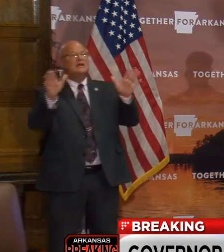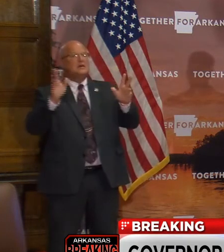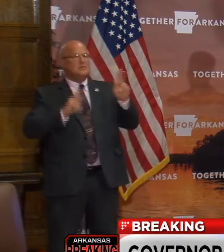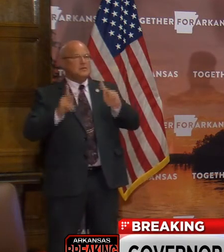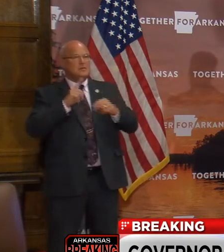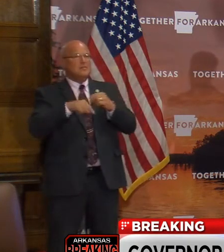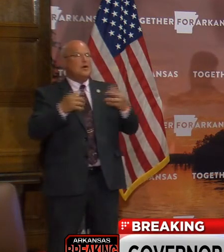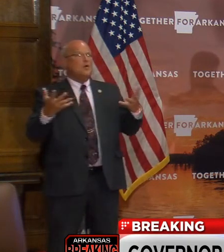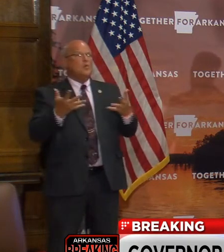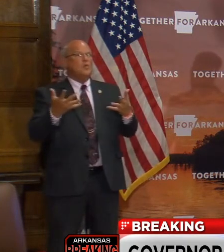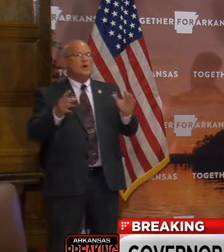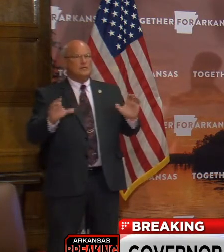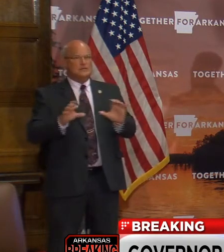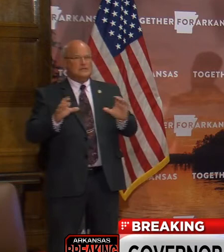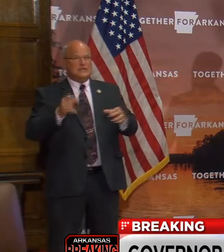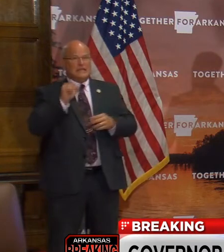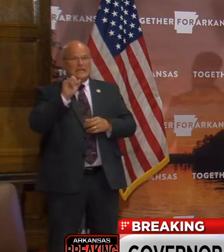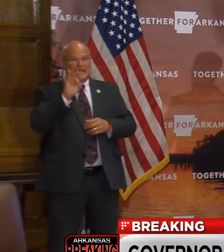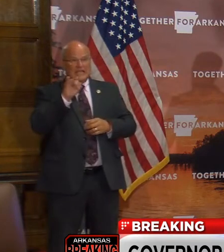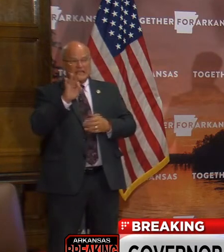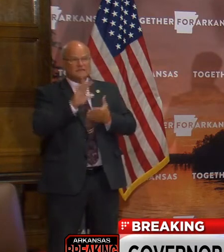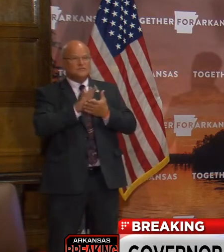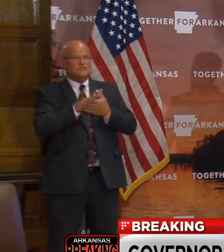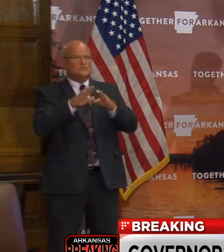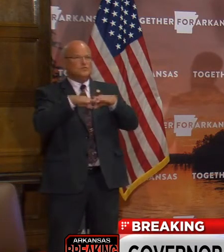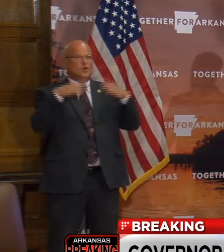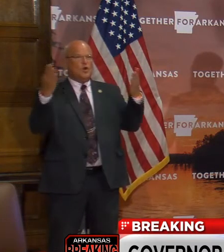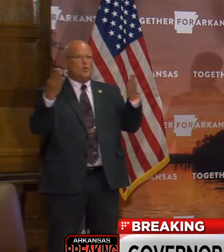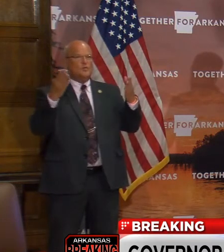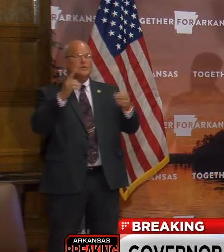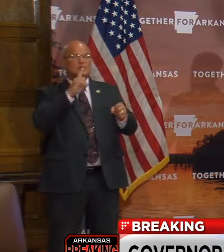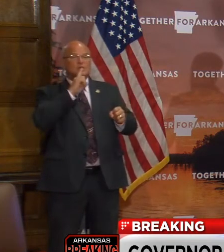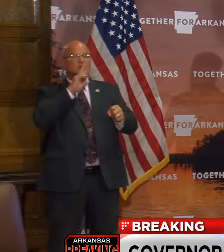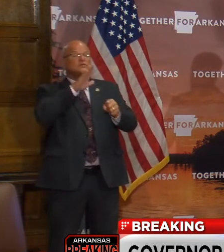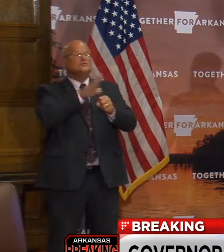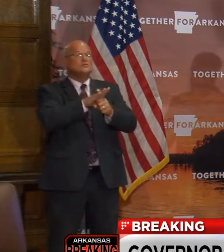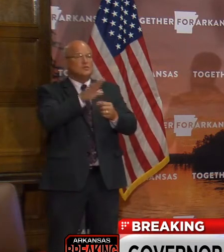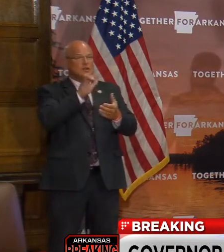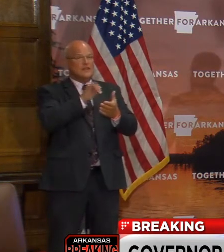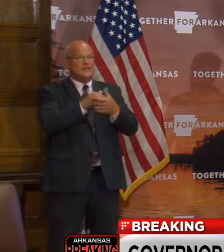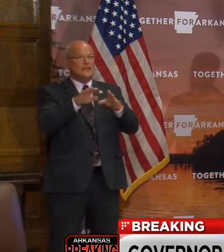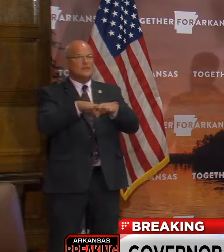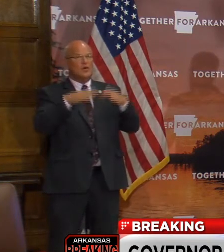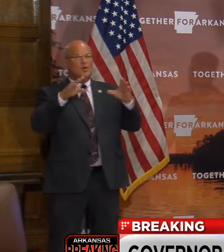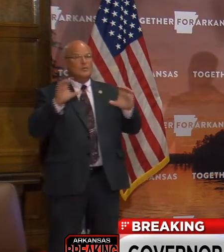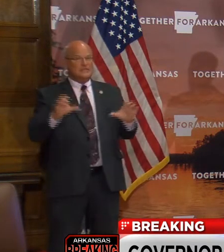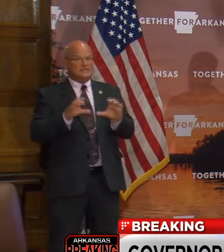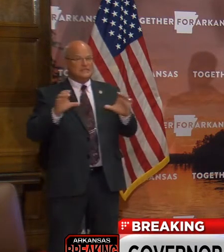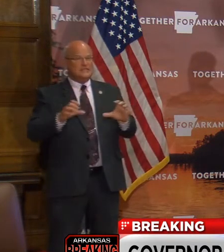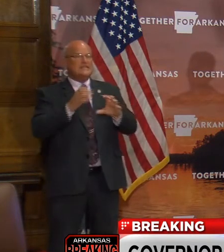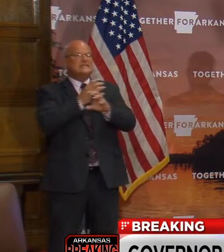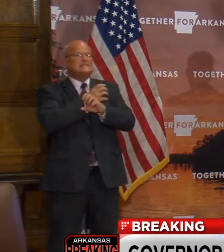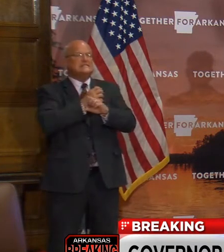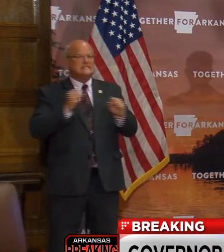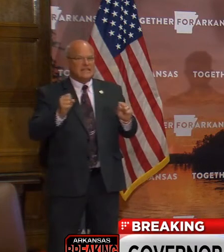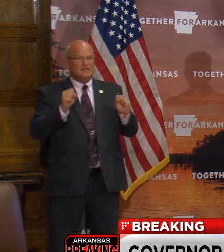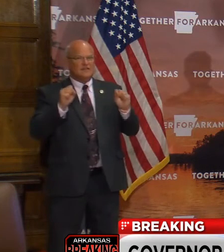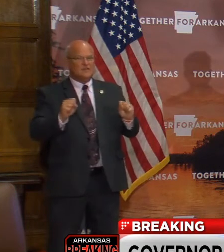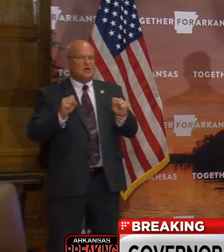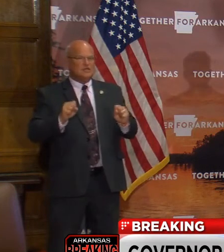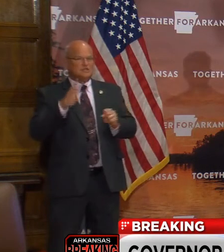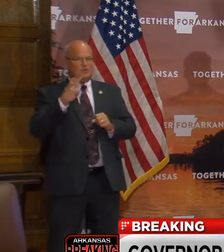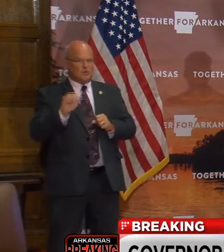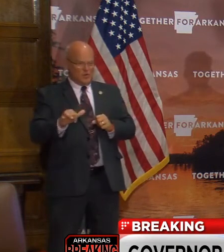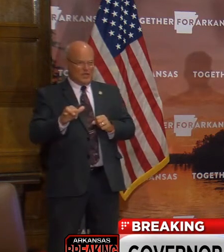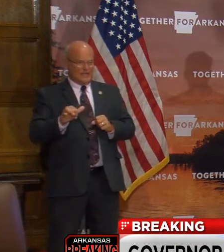about what can be done if schools reopen to ensure that that reopening is done in the safest possible way. And